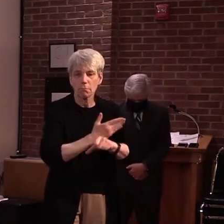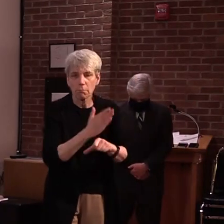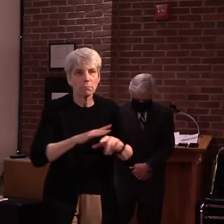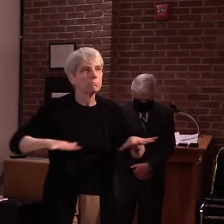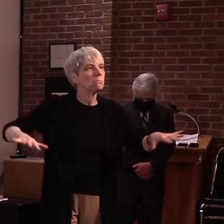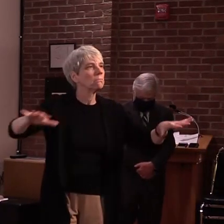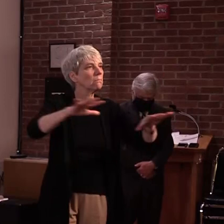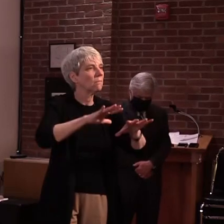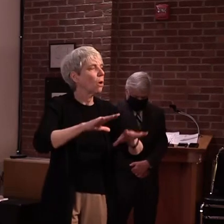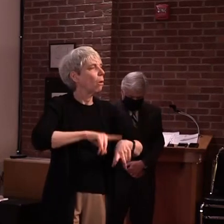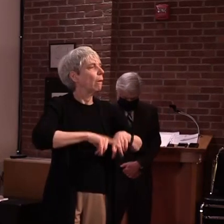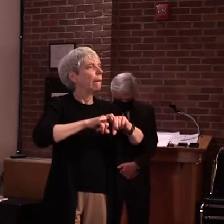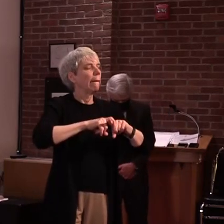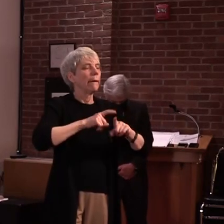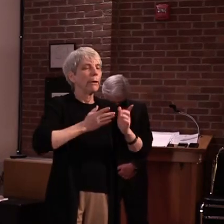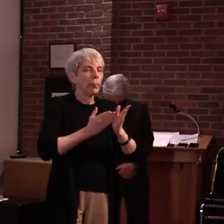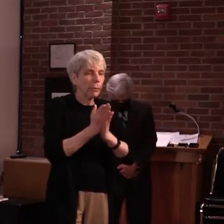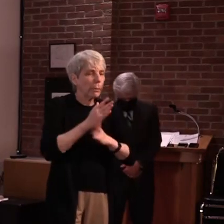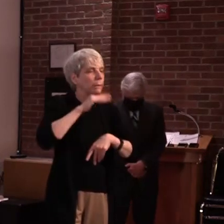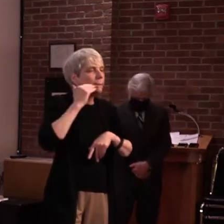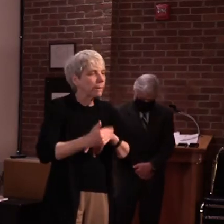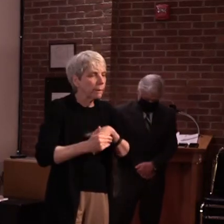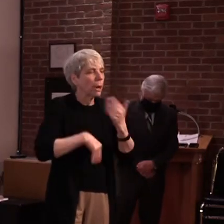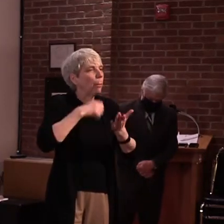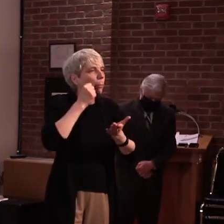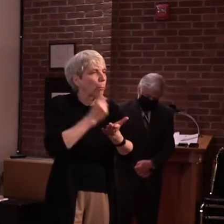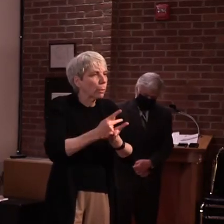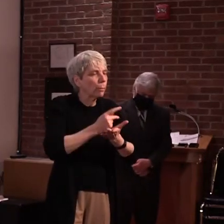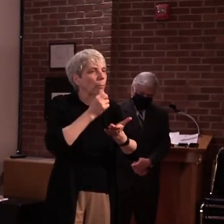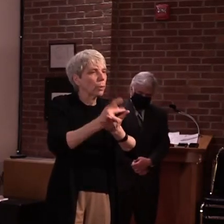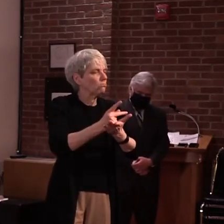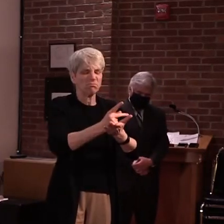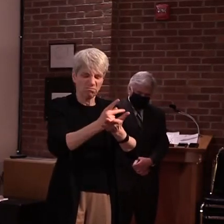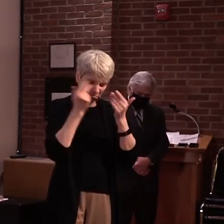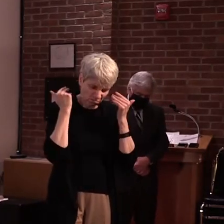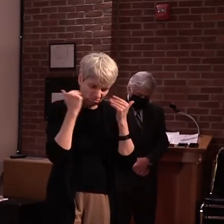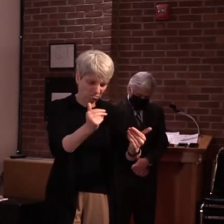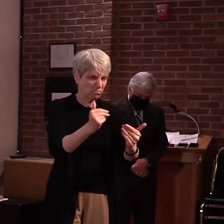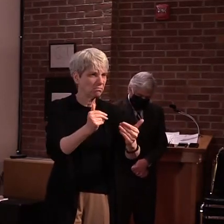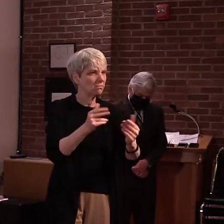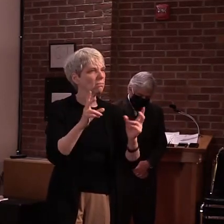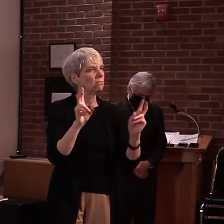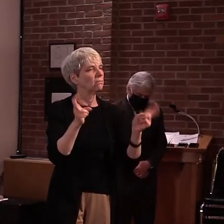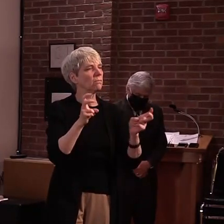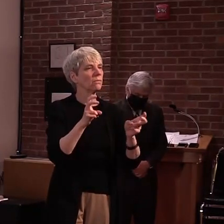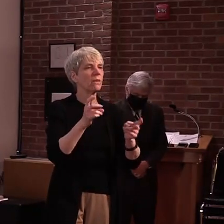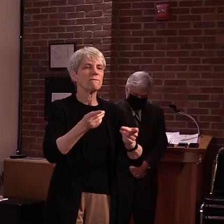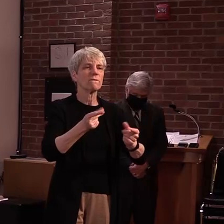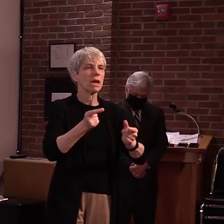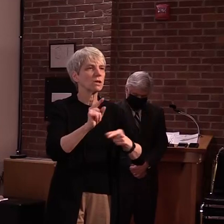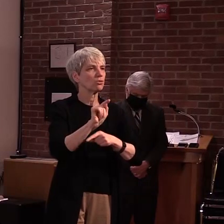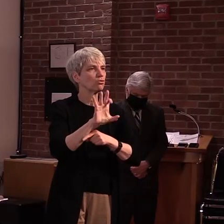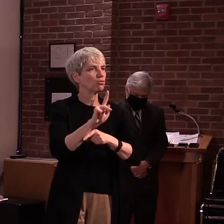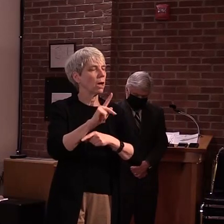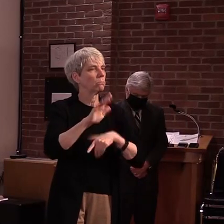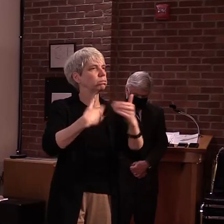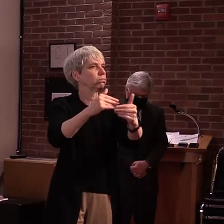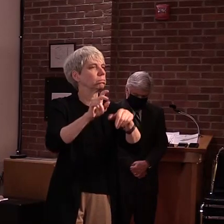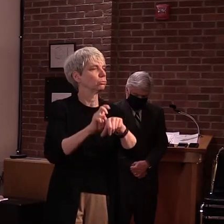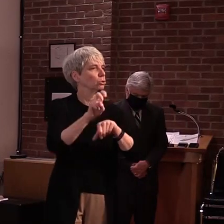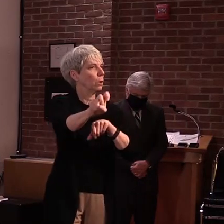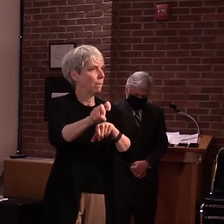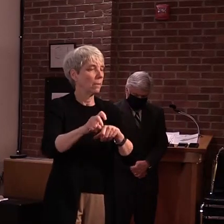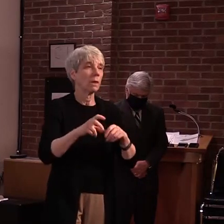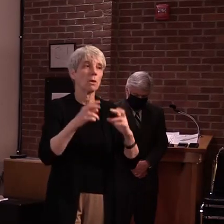we don't prolong the permit process. So that's in line with what we've been thinking in terms of the TIF districts. I'm sure we would